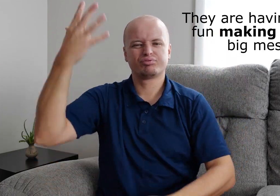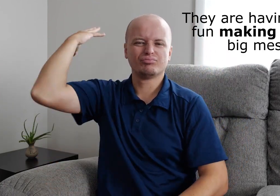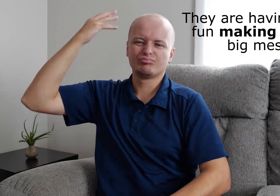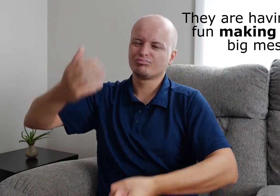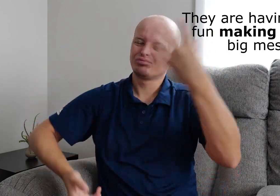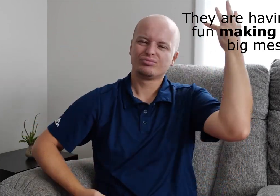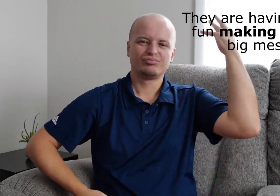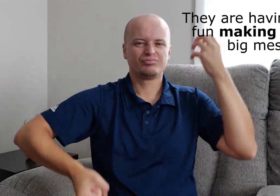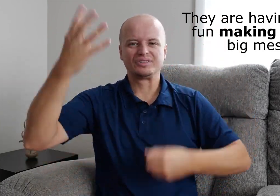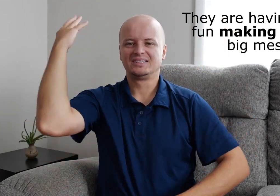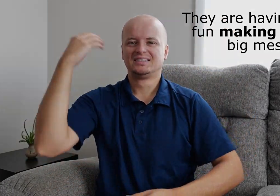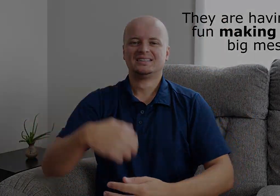making a mess.